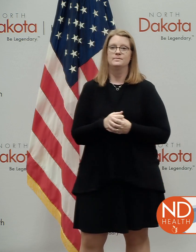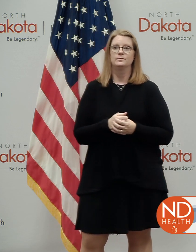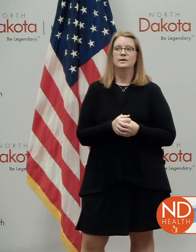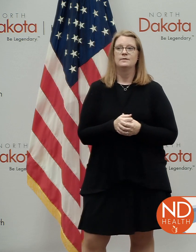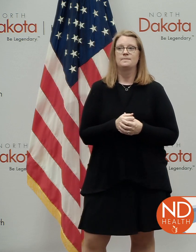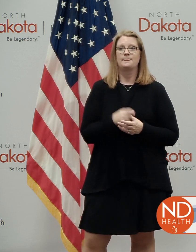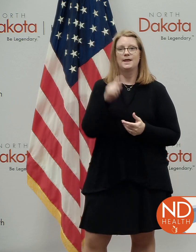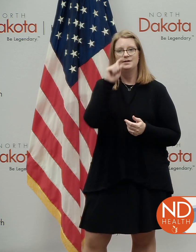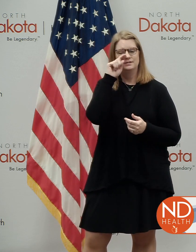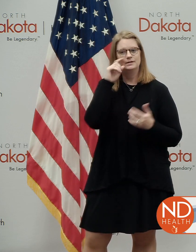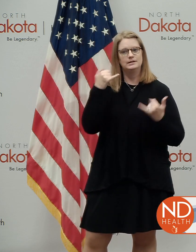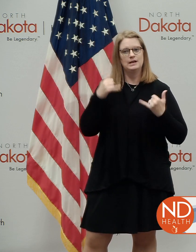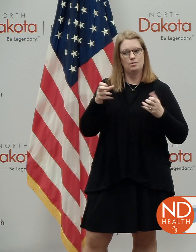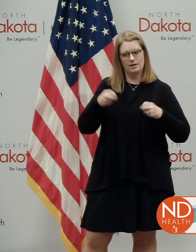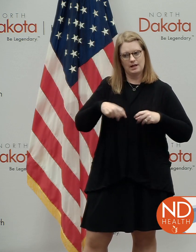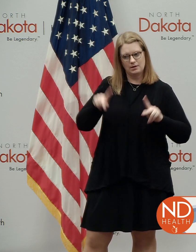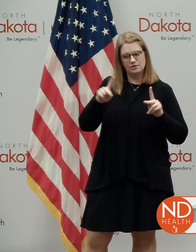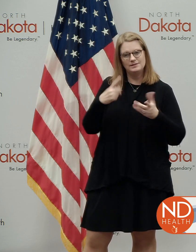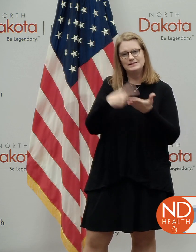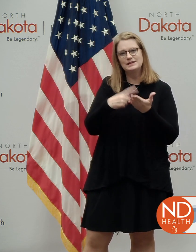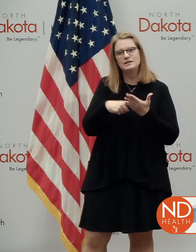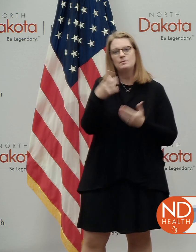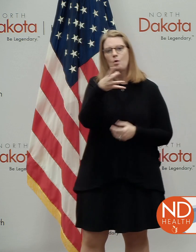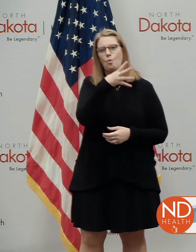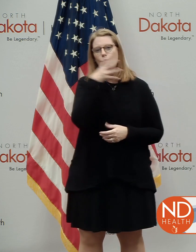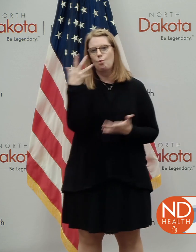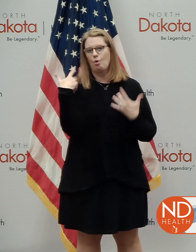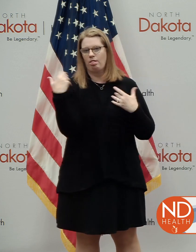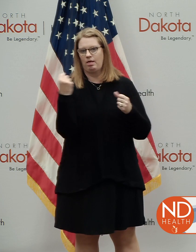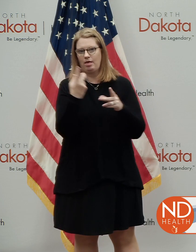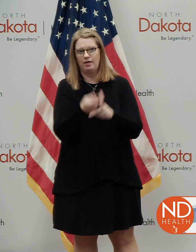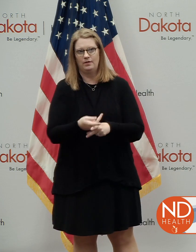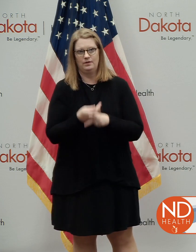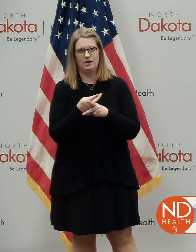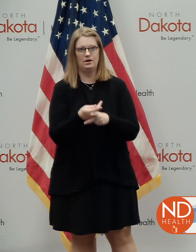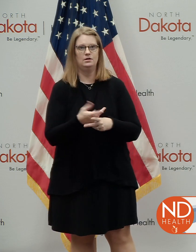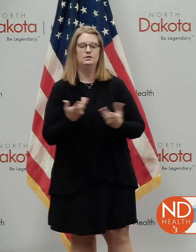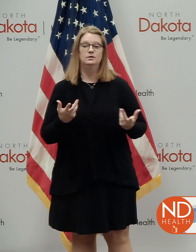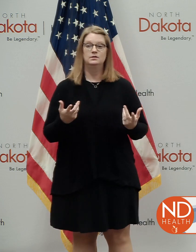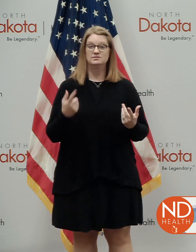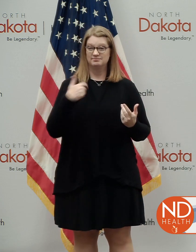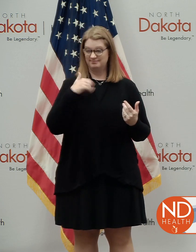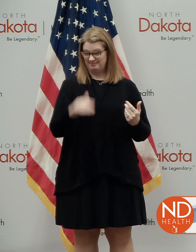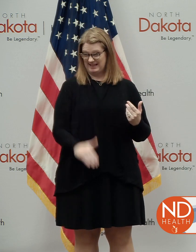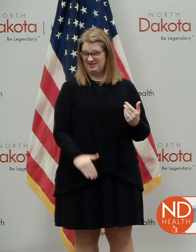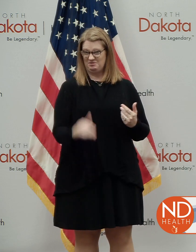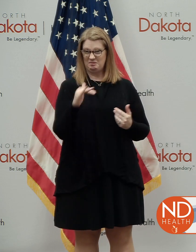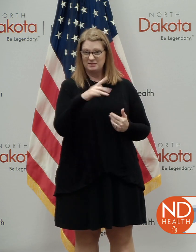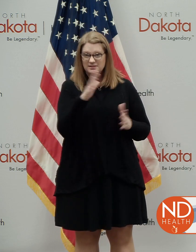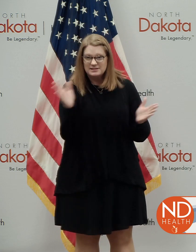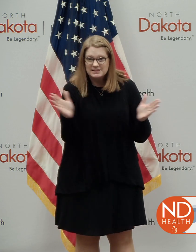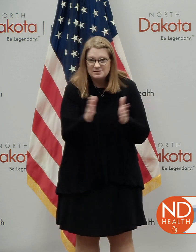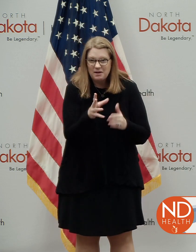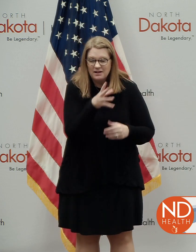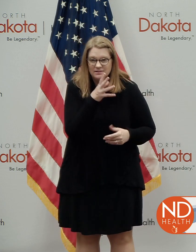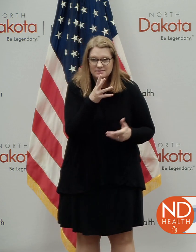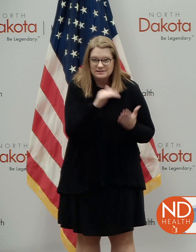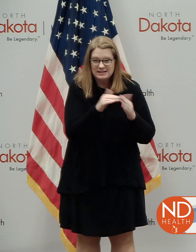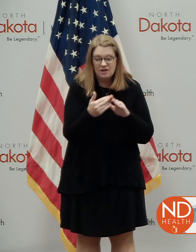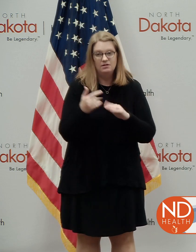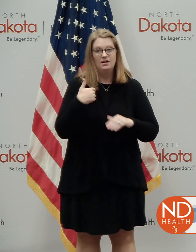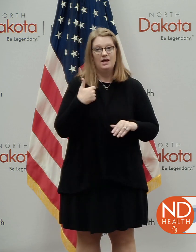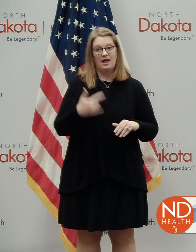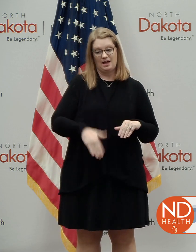I'd like to take the opportunity to talk about rural health care. I'm from a small town. I'm from Newtown.